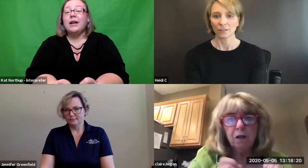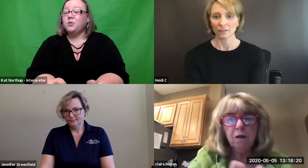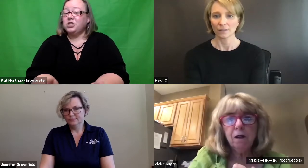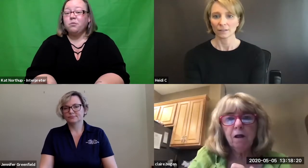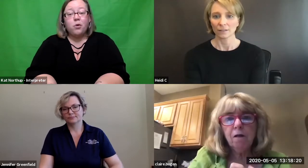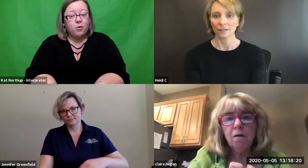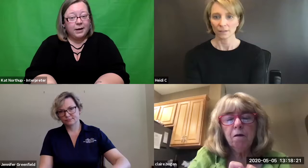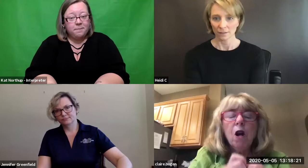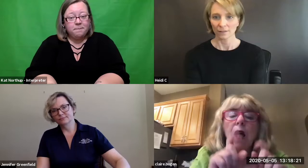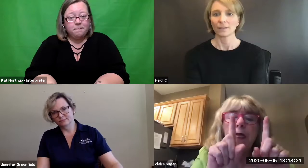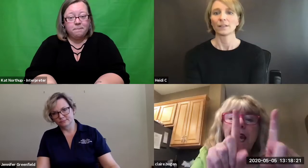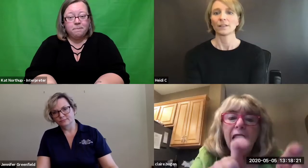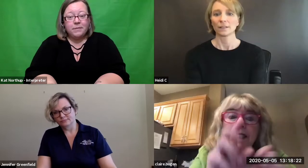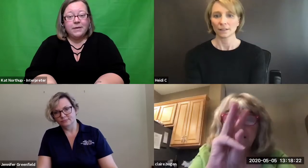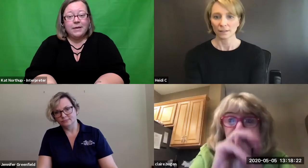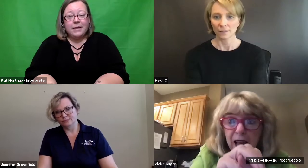traditional graduation program.